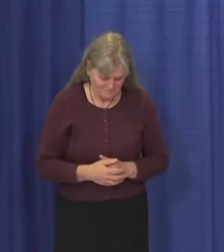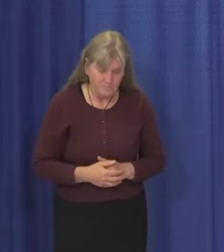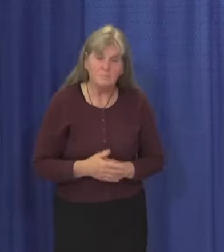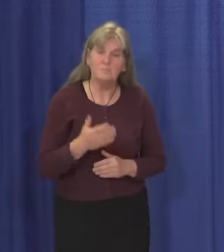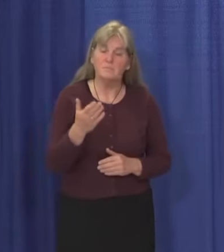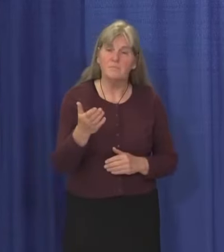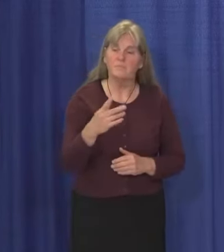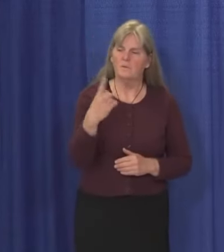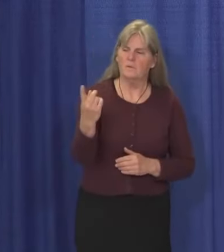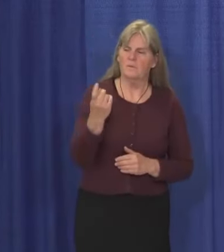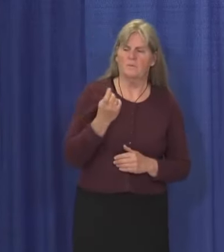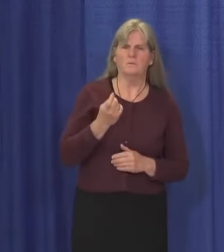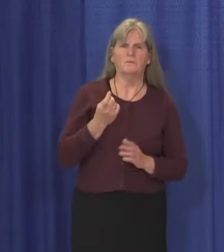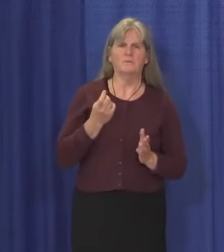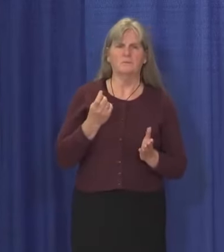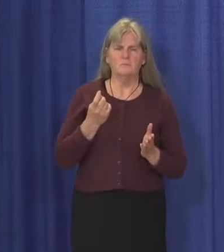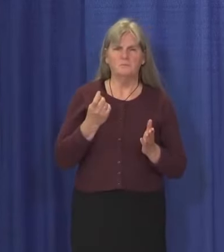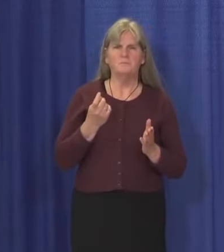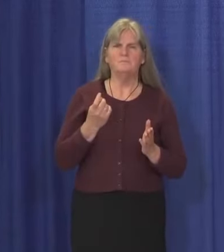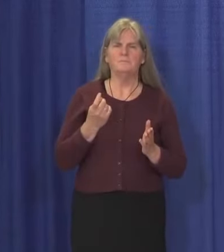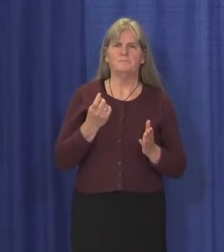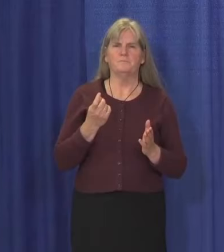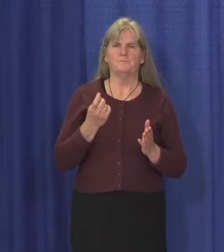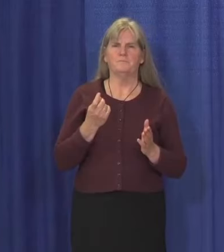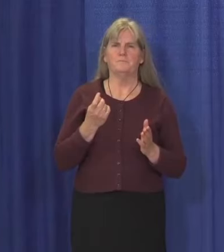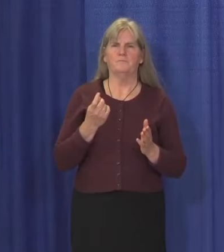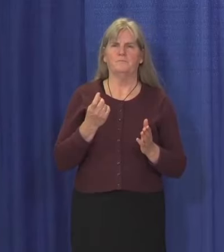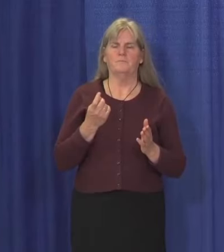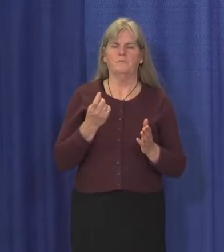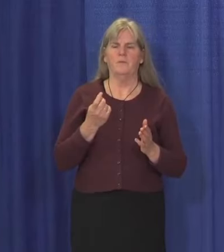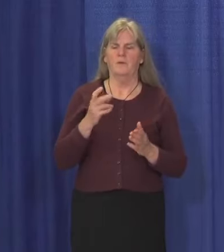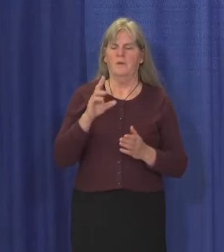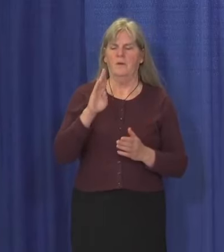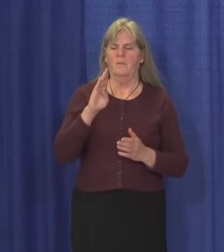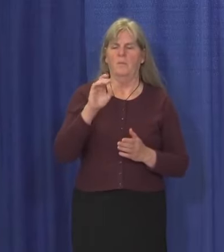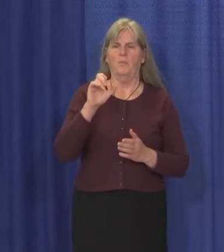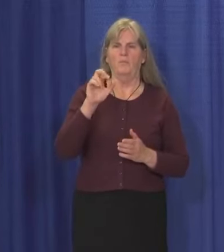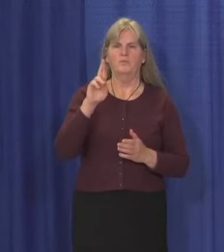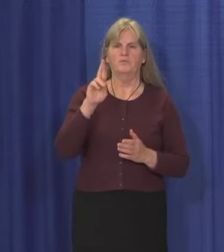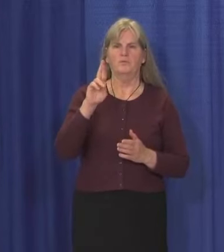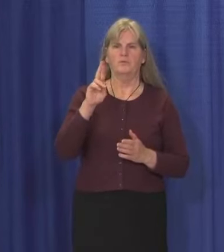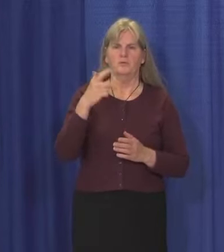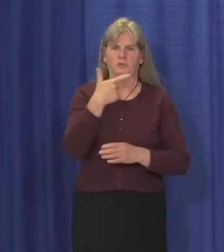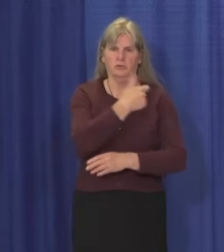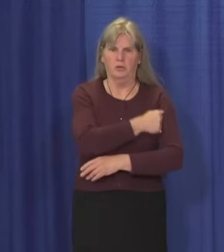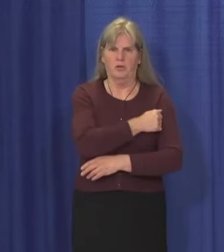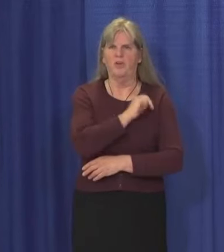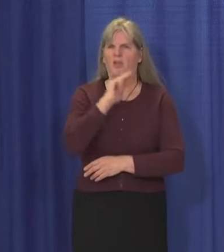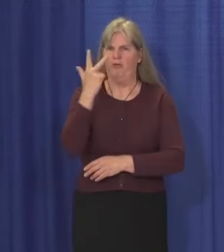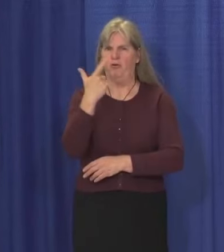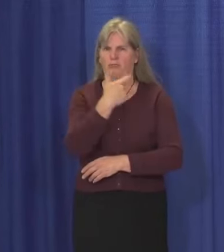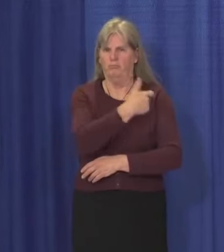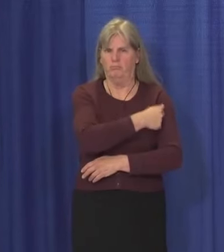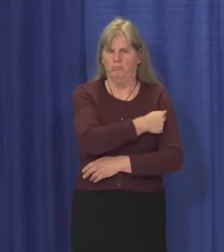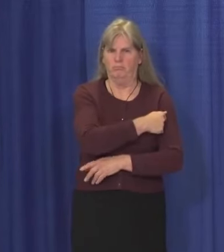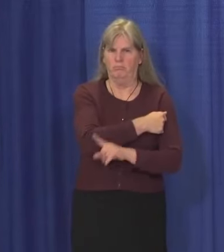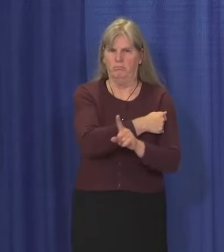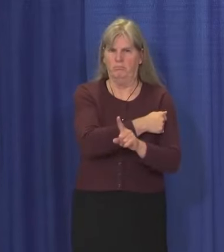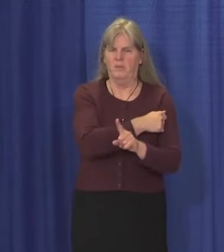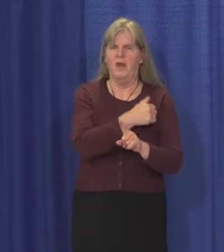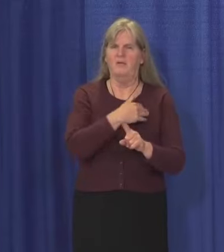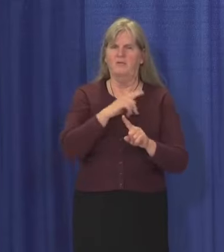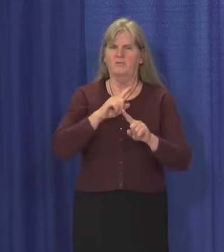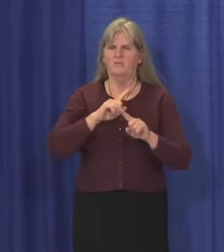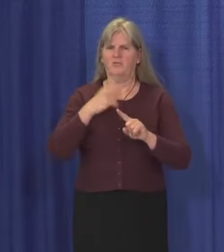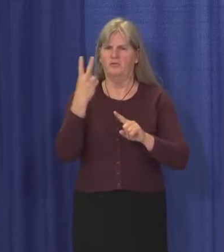So the question is about a booster shot, and I said, there are really two stories going on.